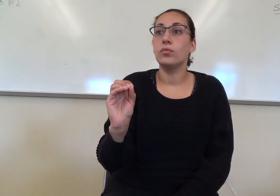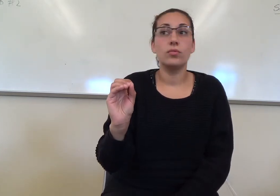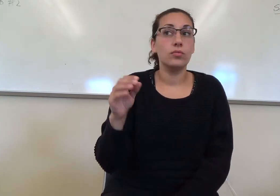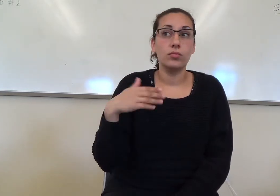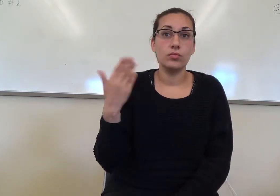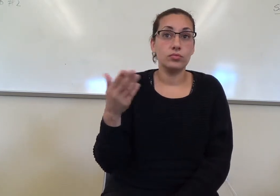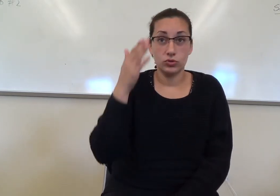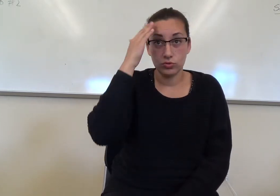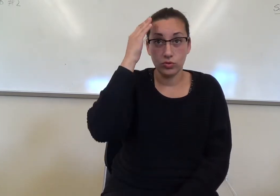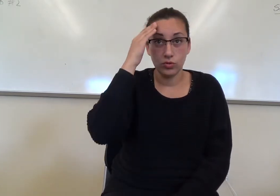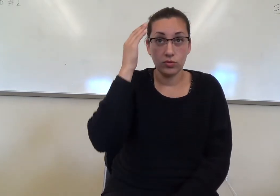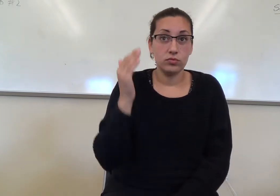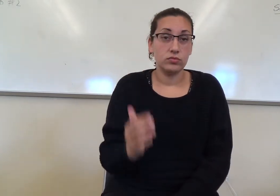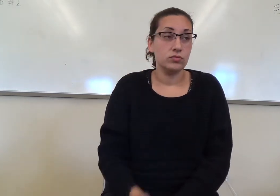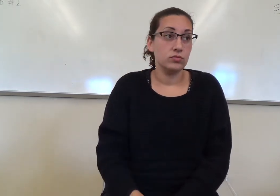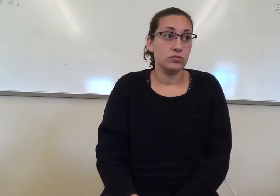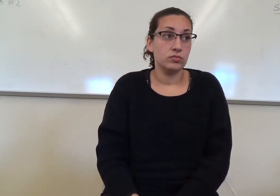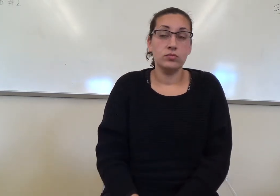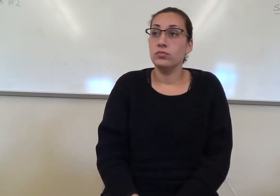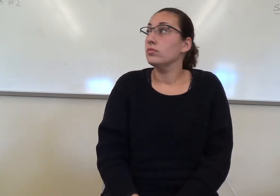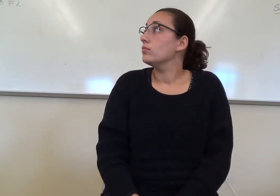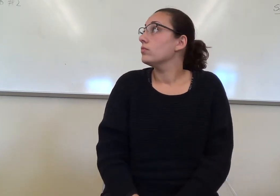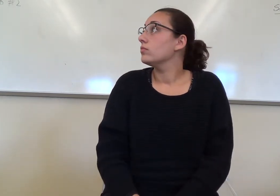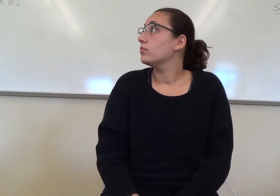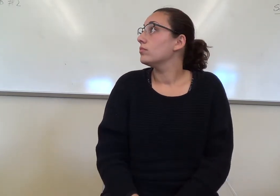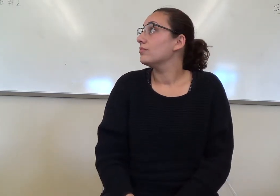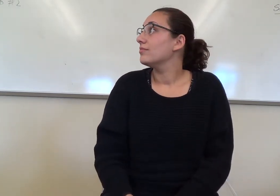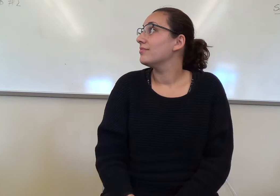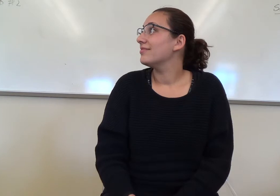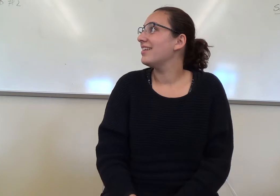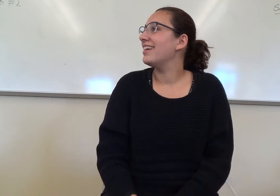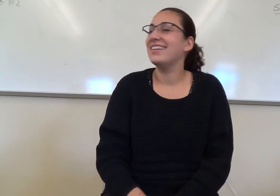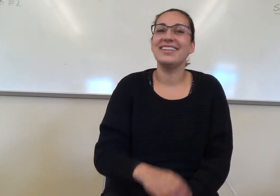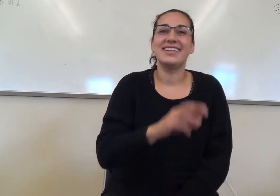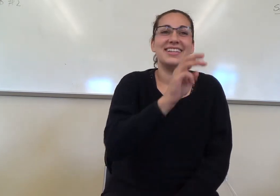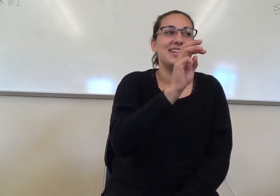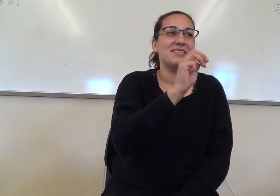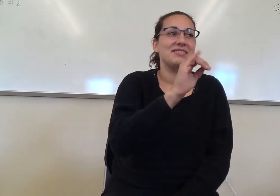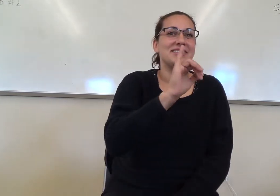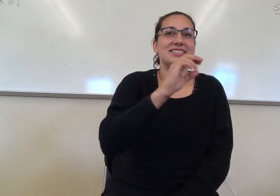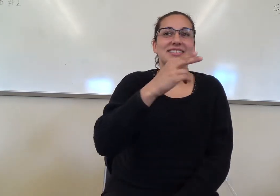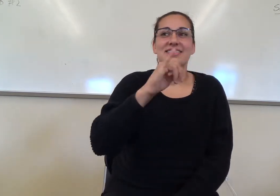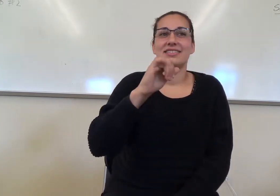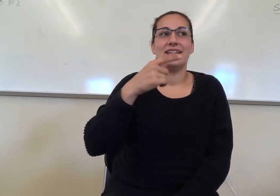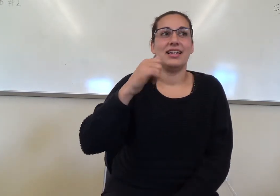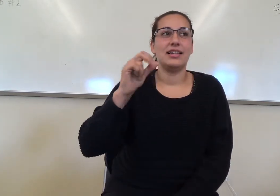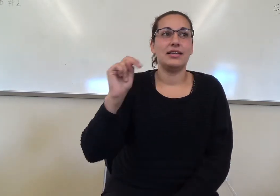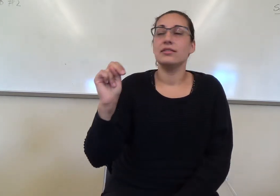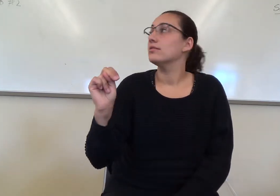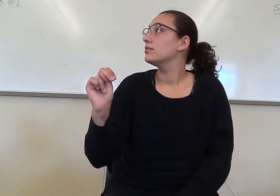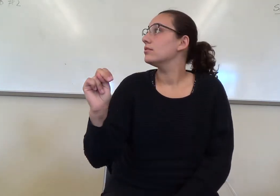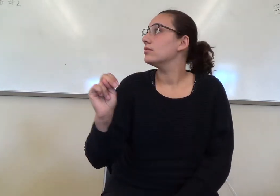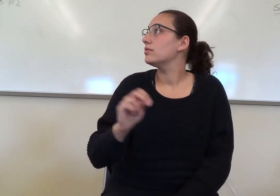Anybody know the Great Lakes? Mississippi. Michigan, Erie, and